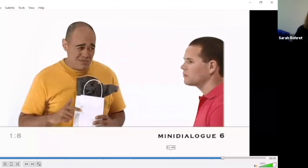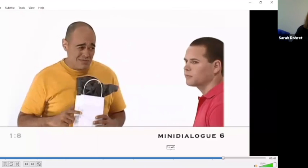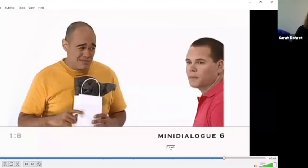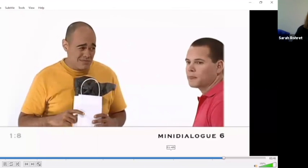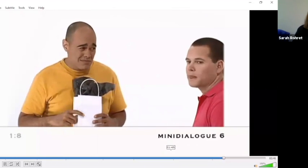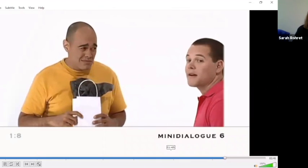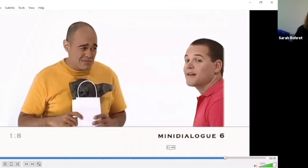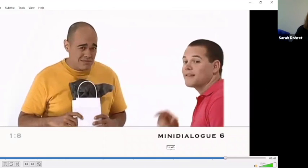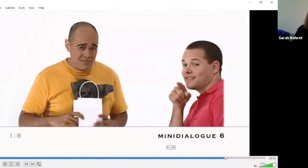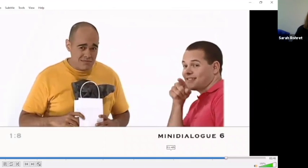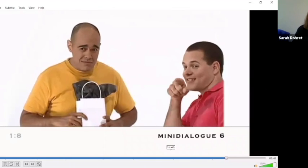Ian.